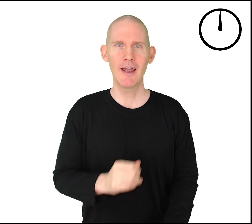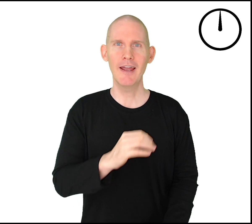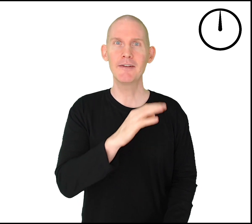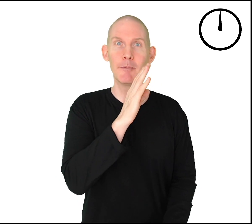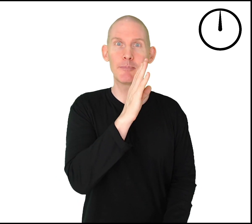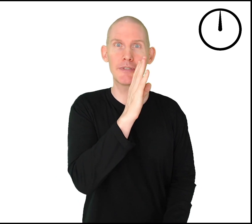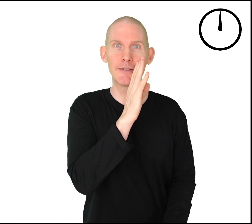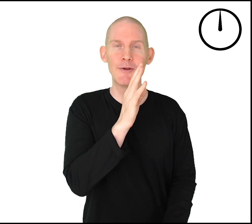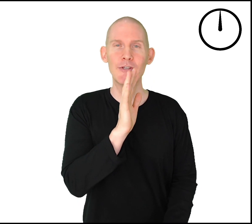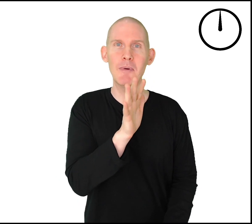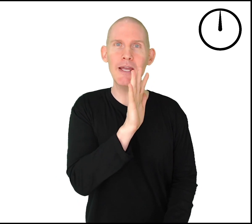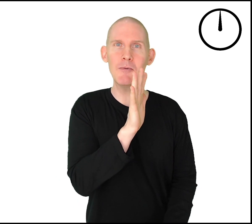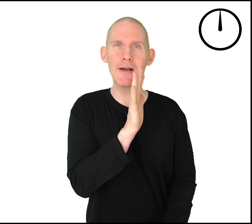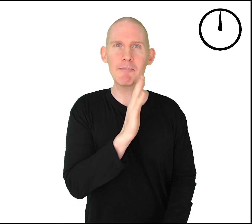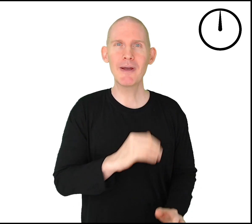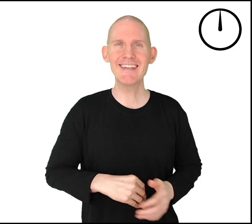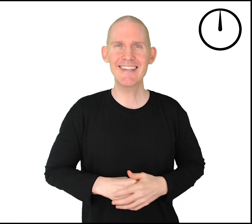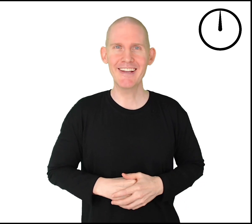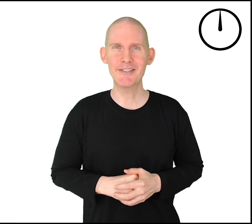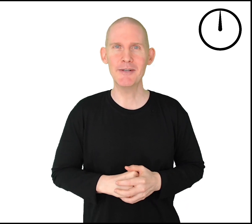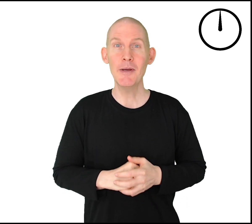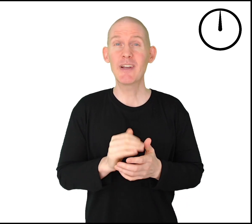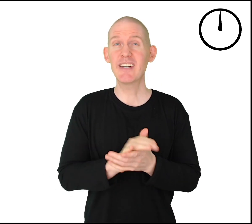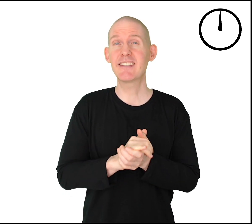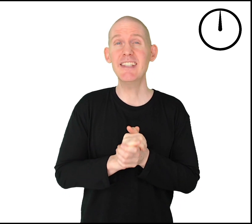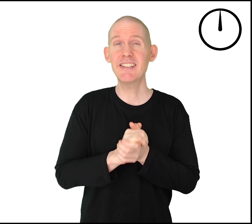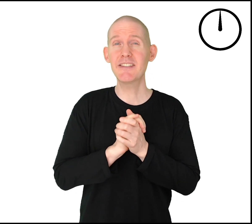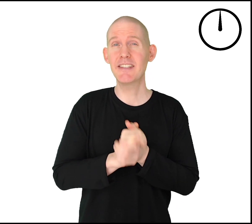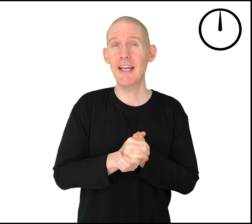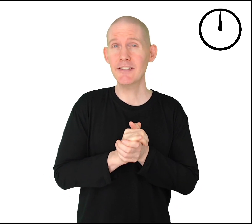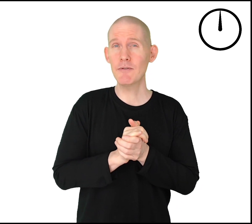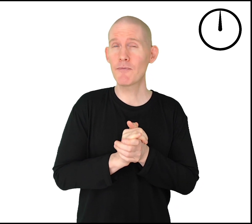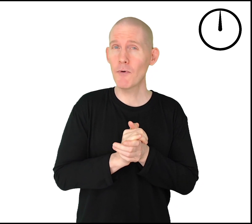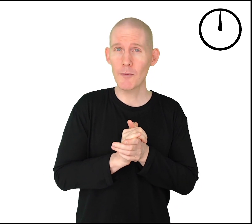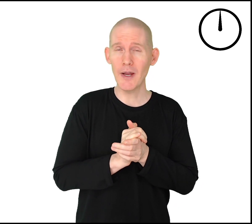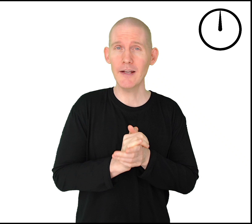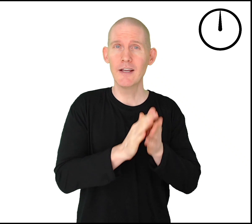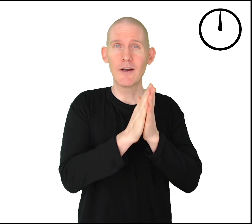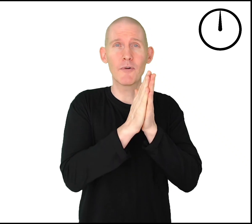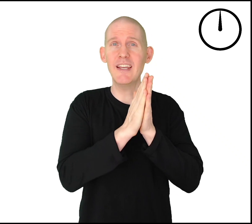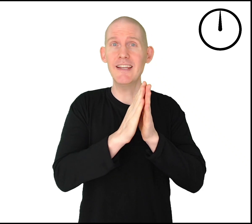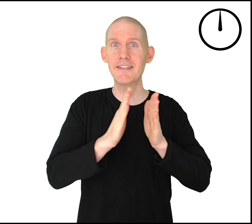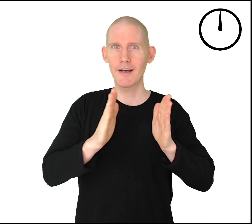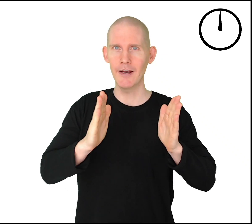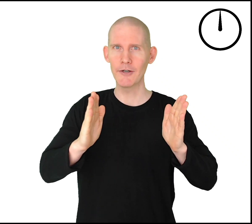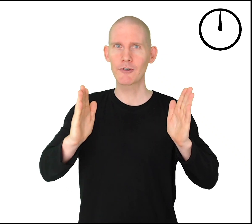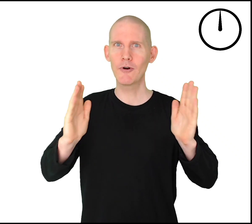And psst, you may want to pay attention because this is the testing format for the entire